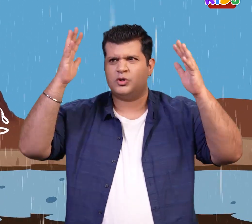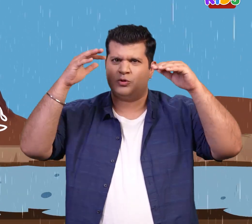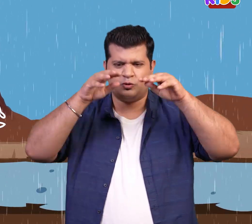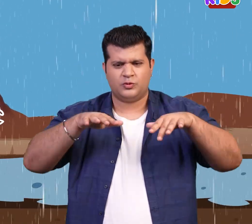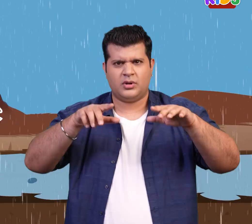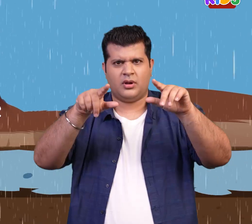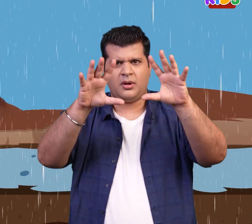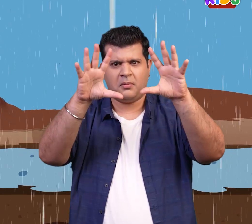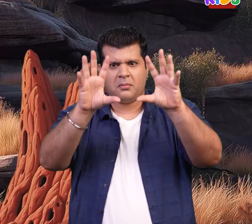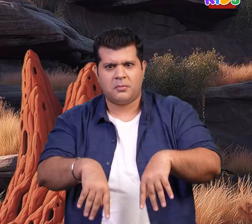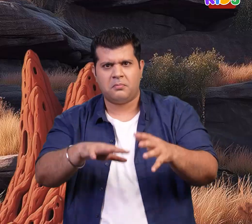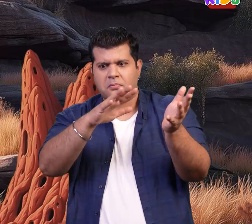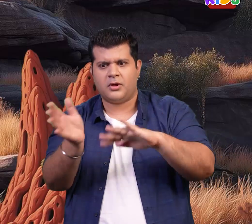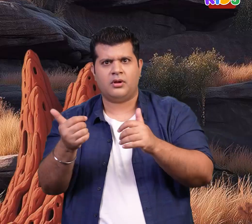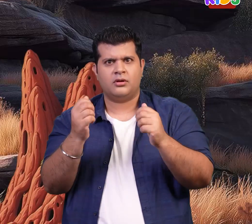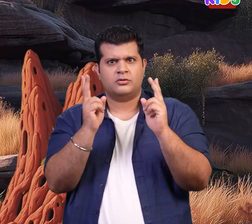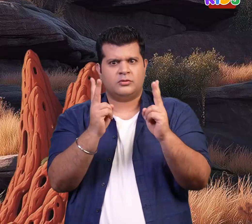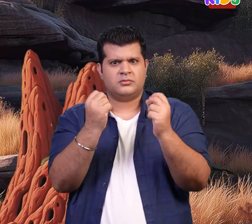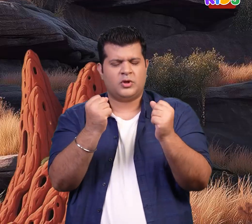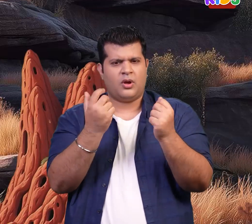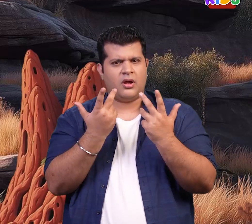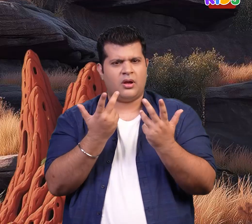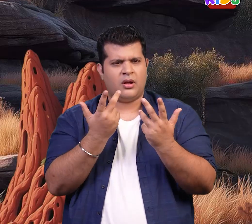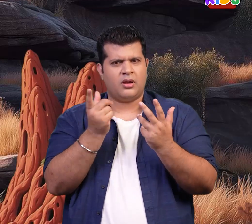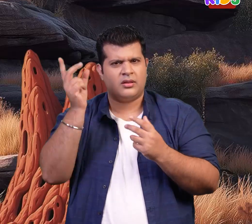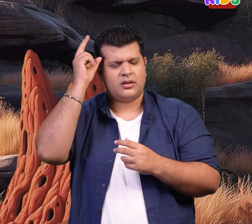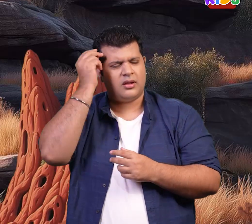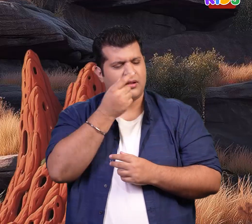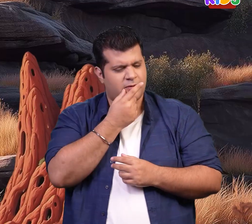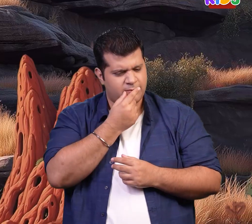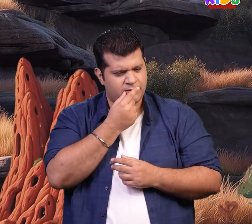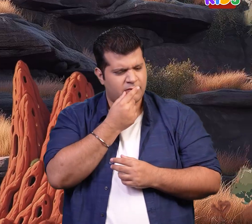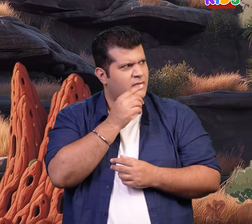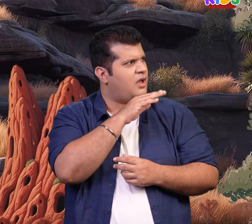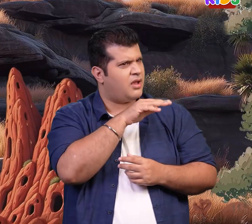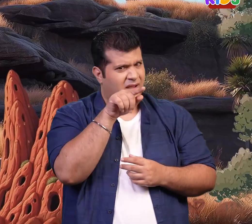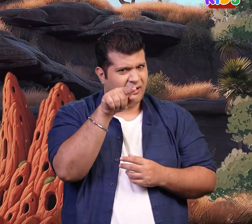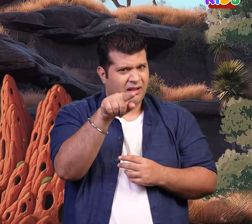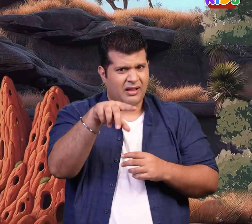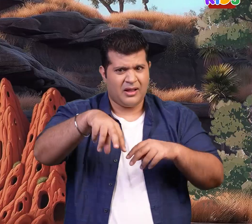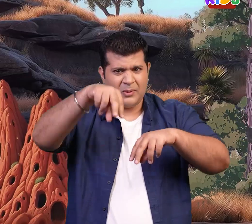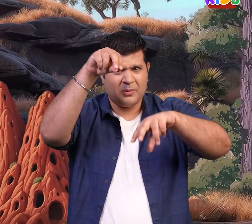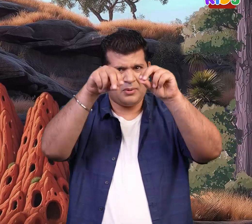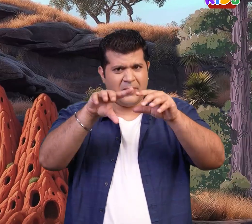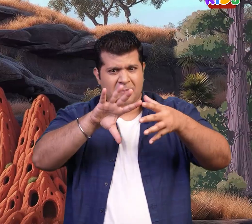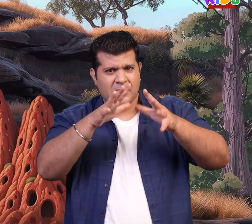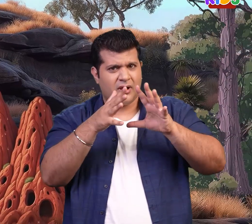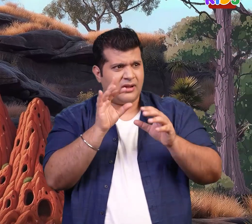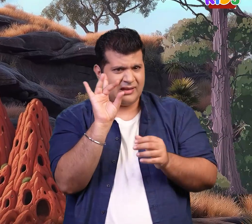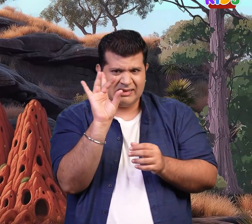But how does the tower withstand the heavy rains? How is it so strong? Do they use glue?